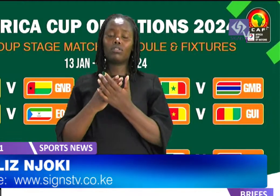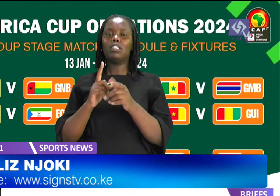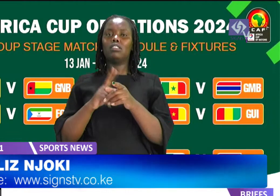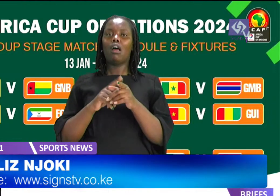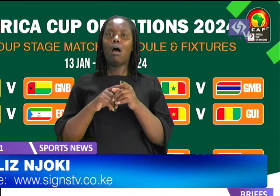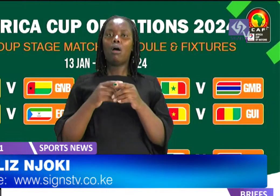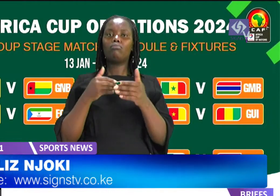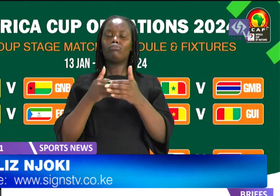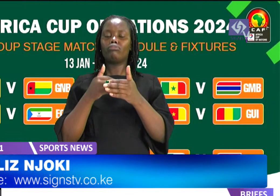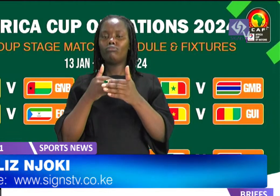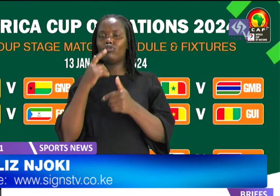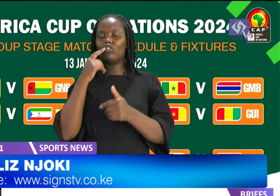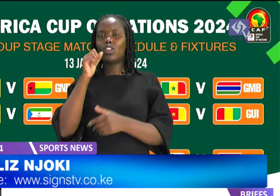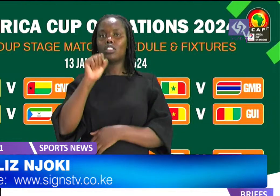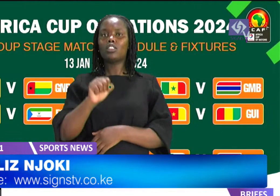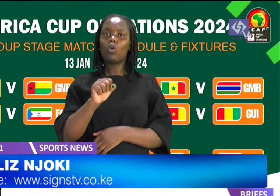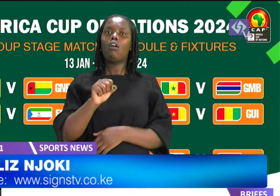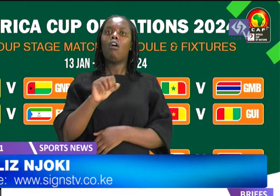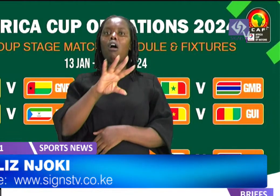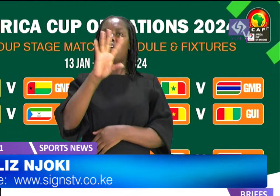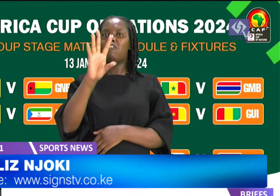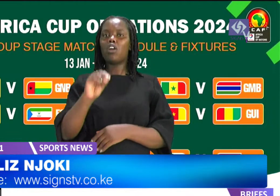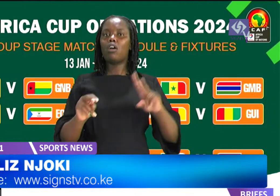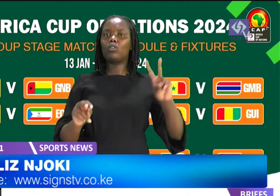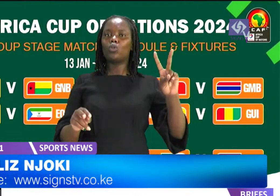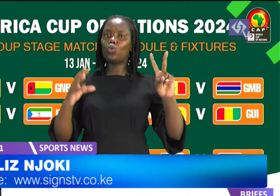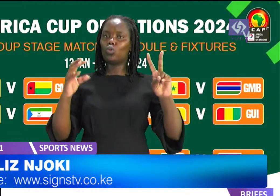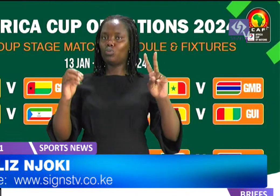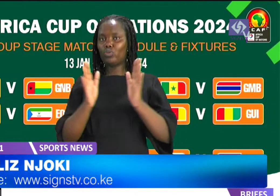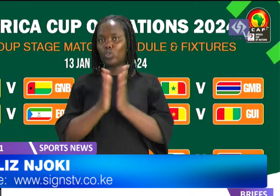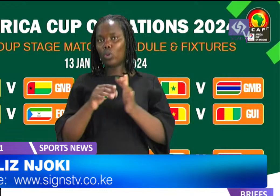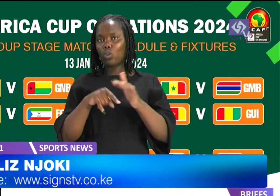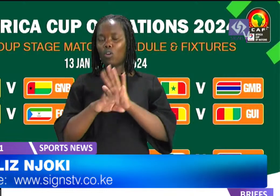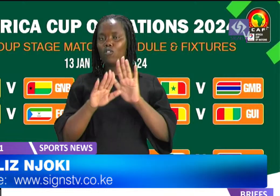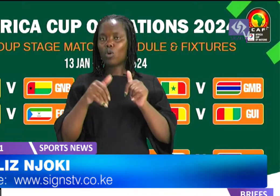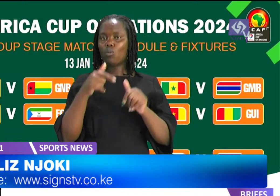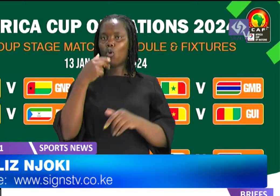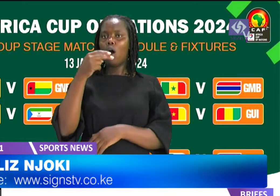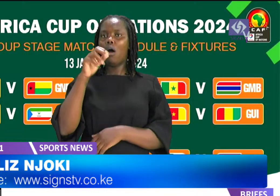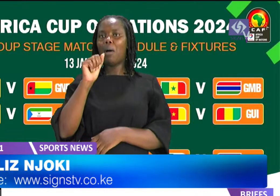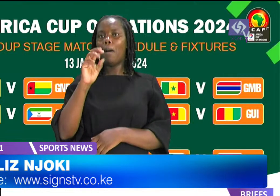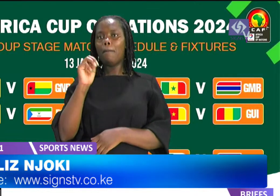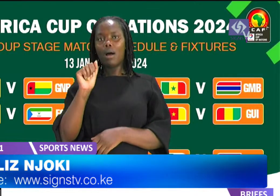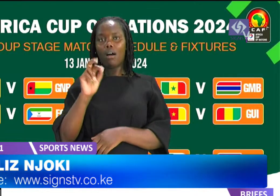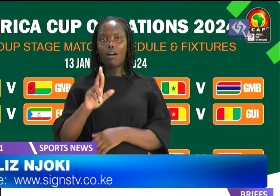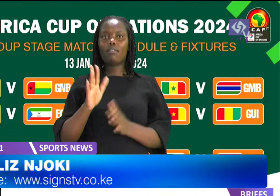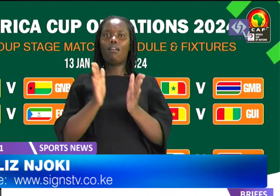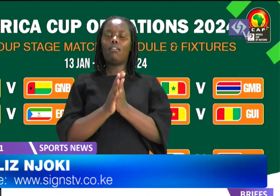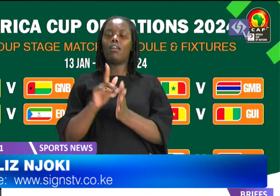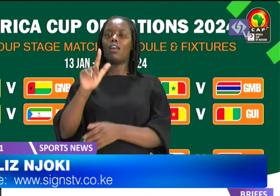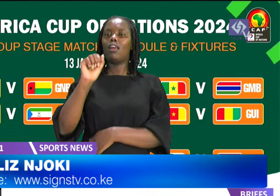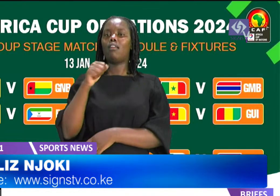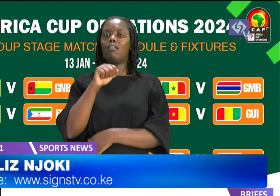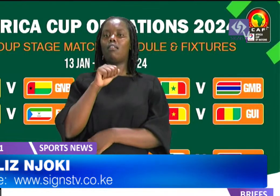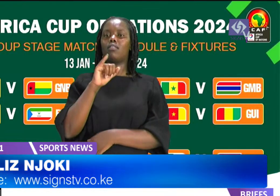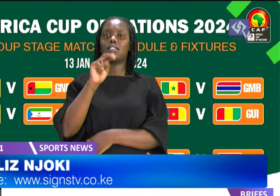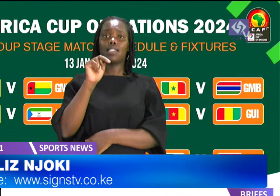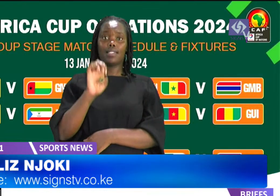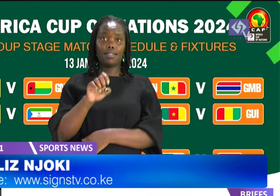Dio's 89th minute strike, assisted by Muzueu. Mali flexed their muscles in the